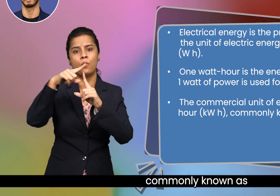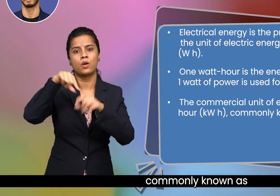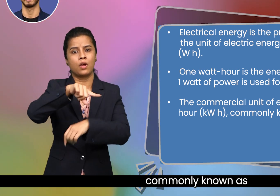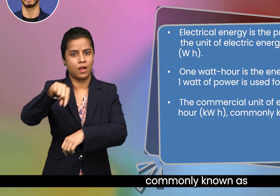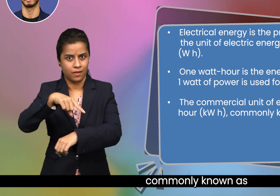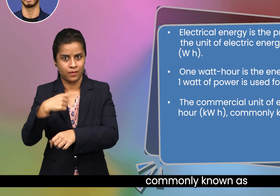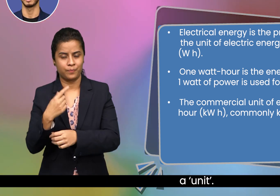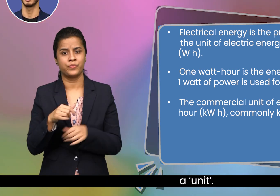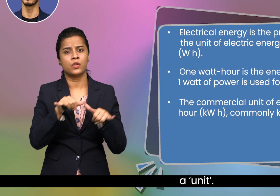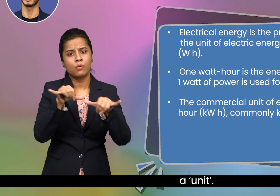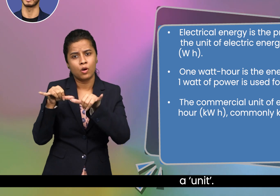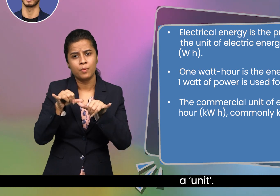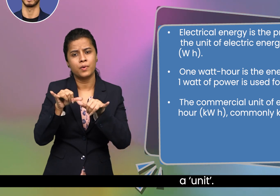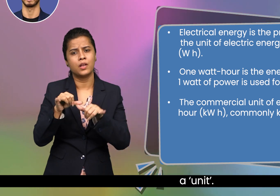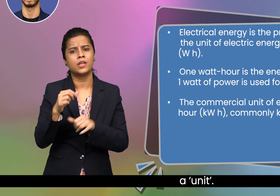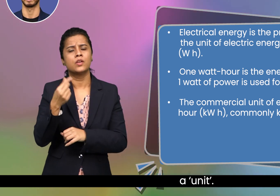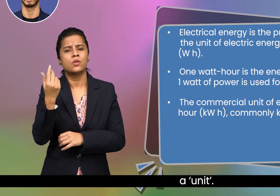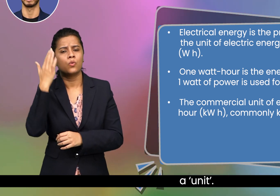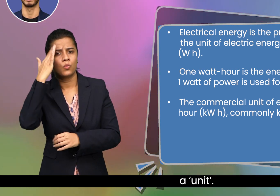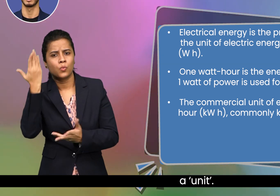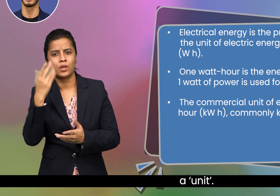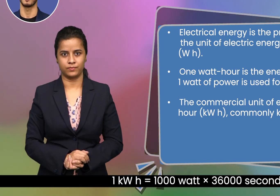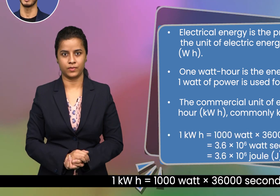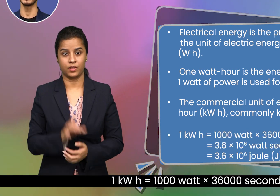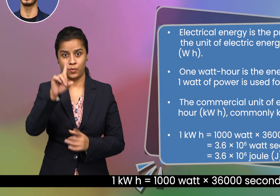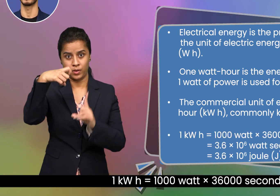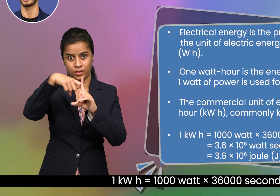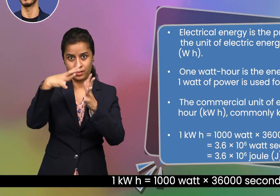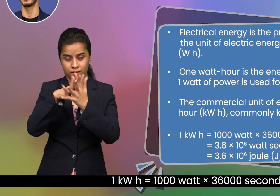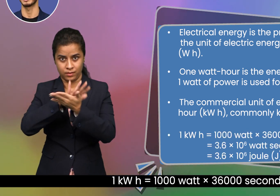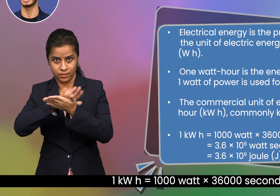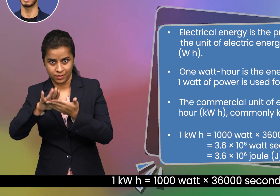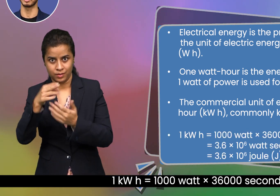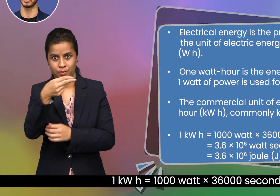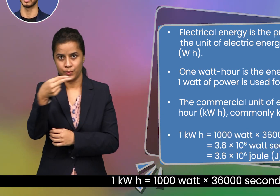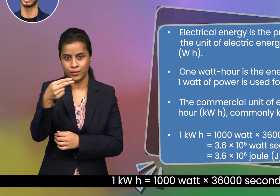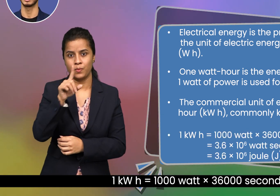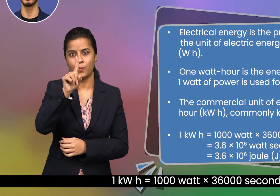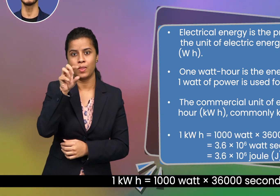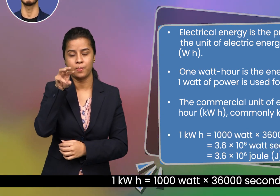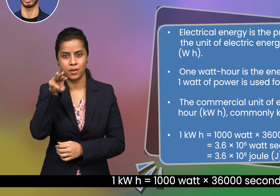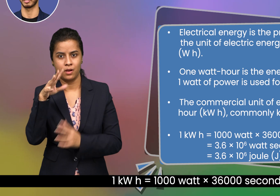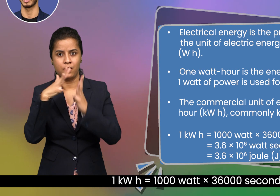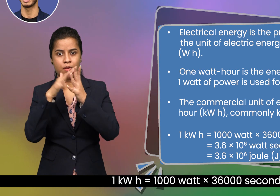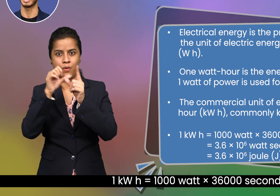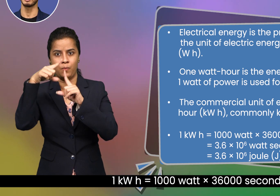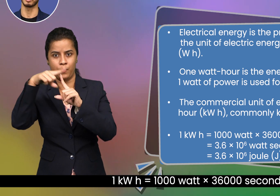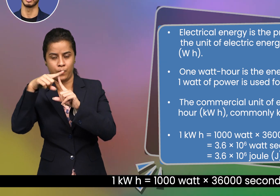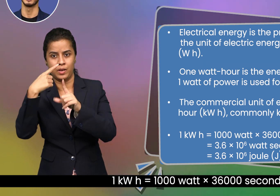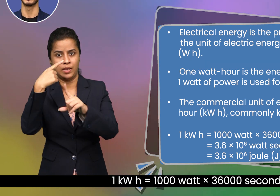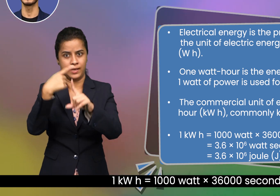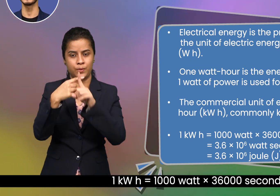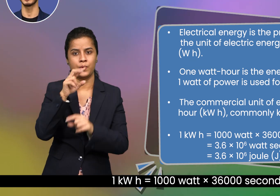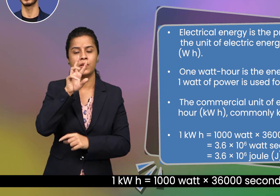a unit. 1 kilowatt hour equals to 1000 watt